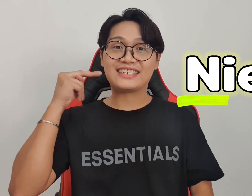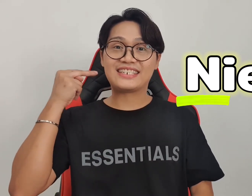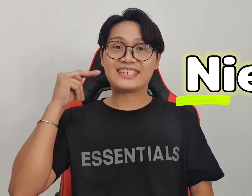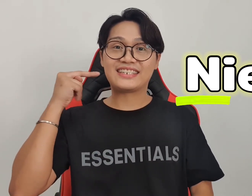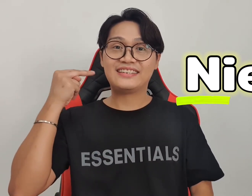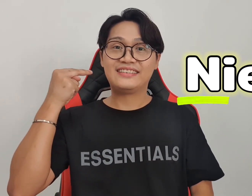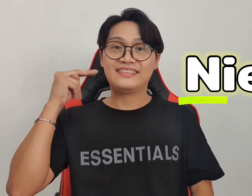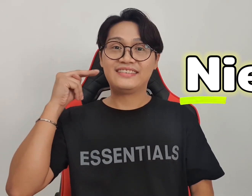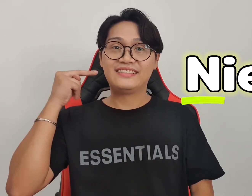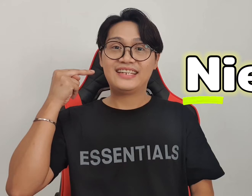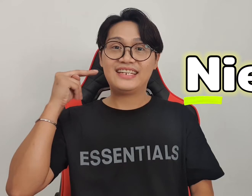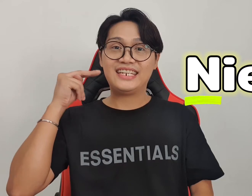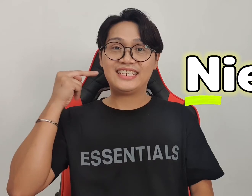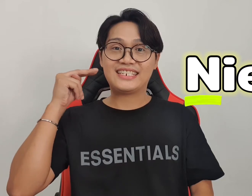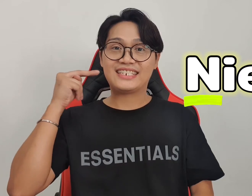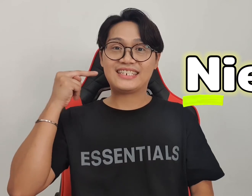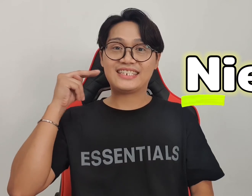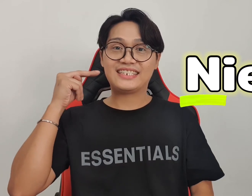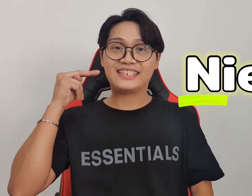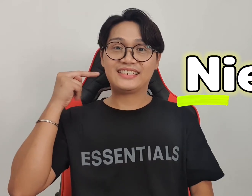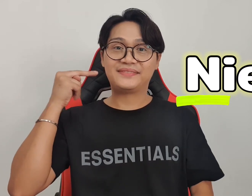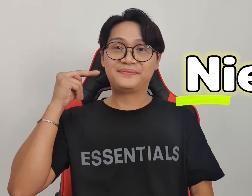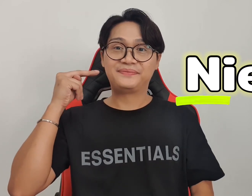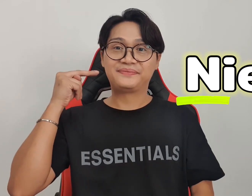Niece. Niece.